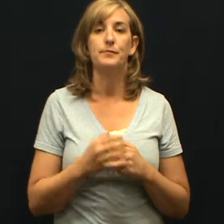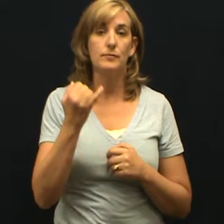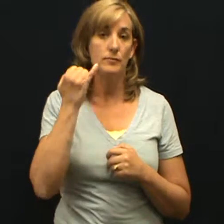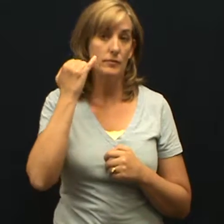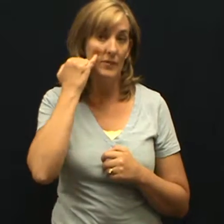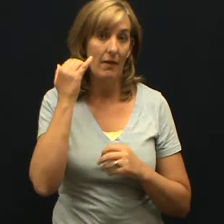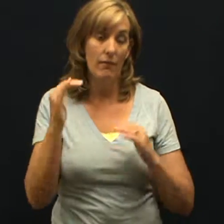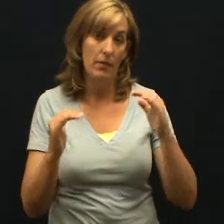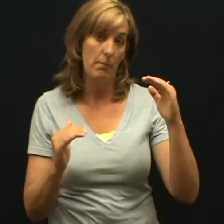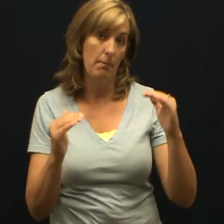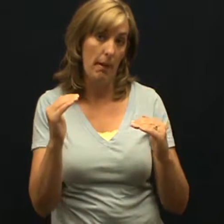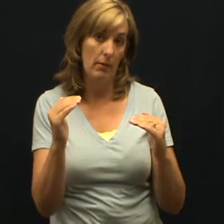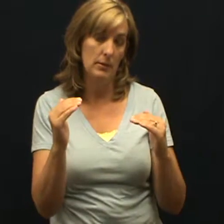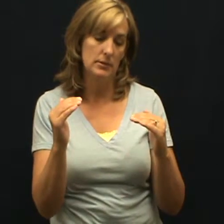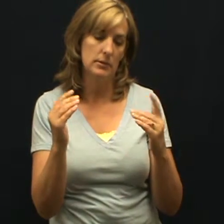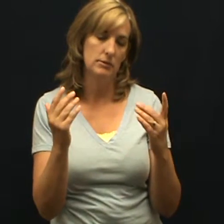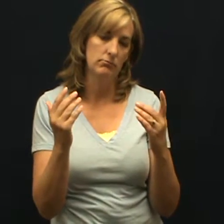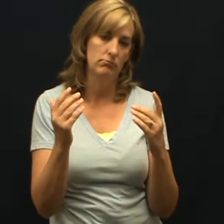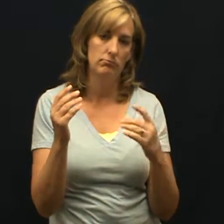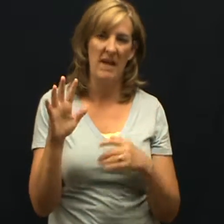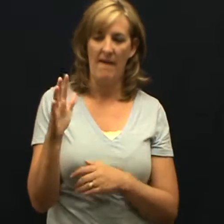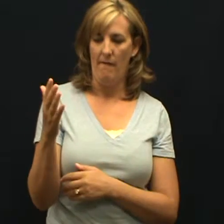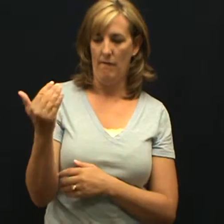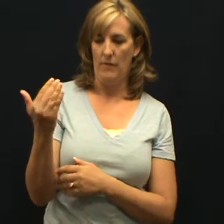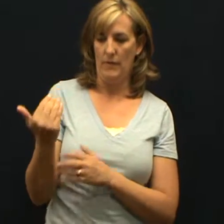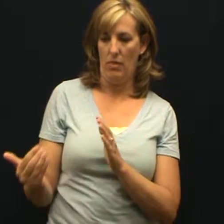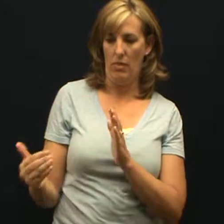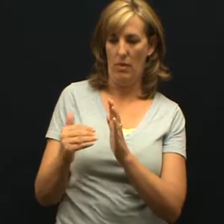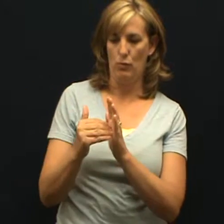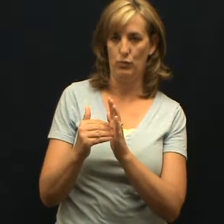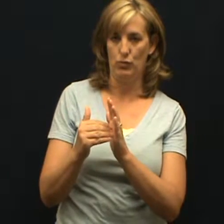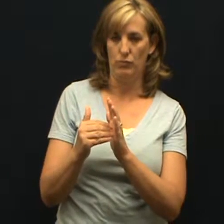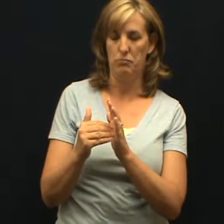accounts is $15,000 and we know it needs to be